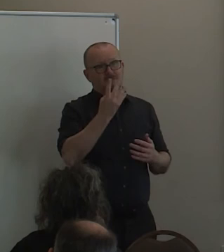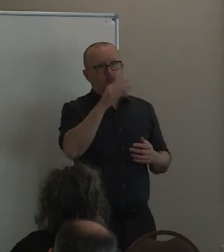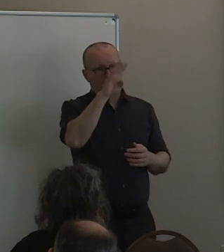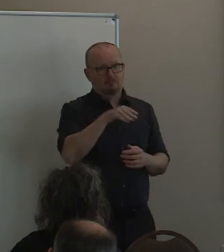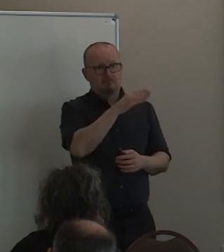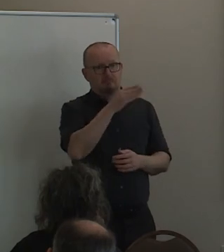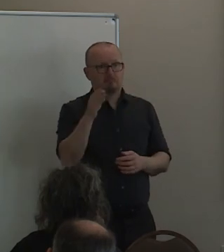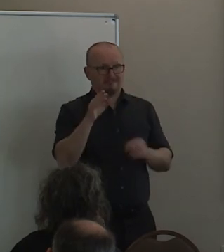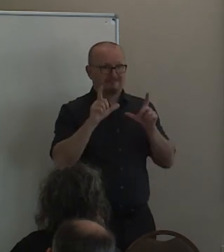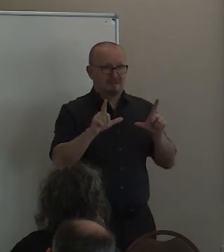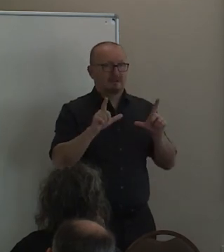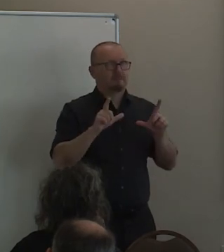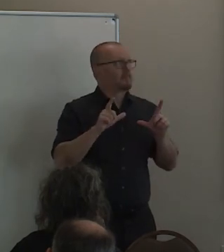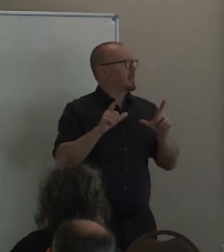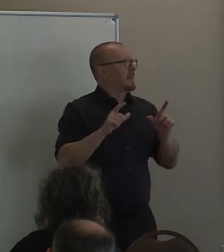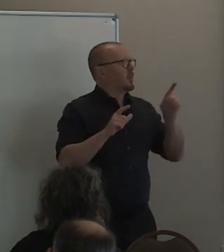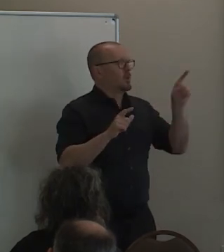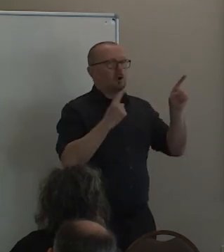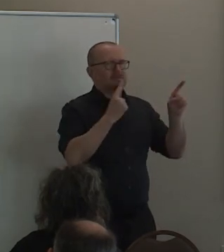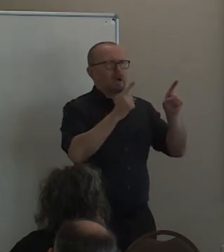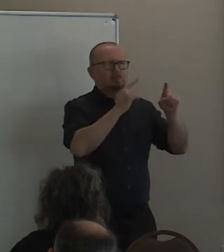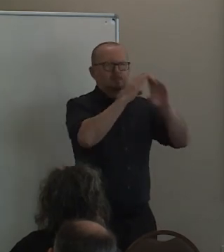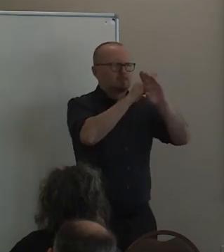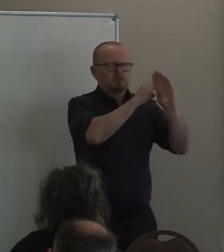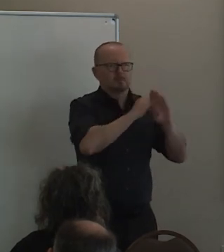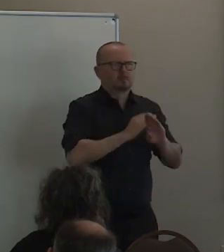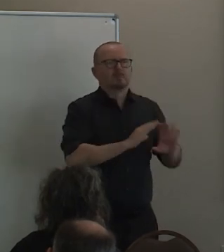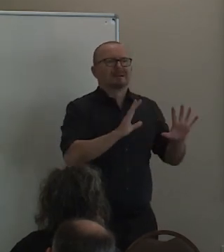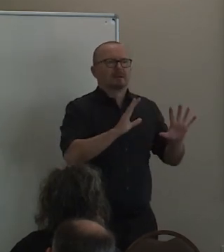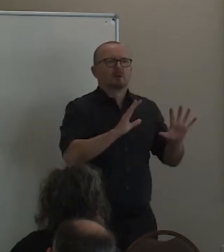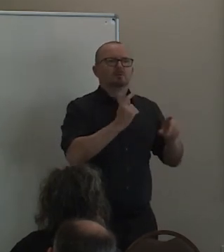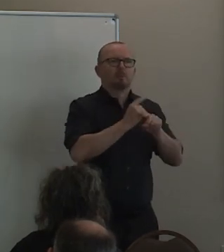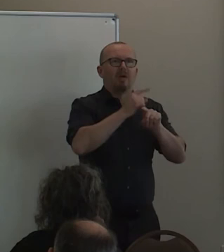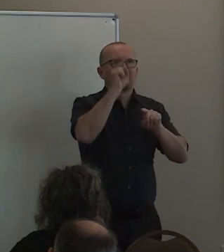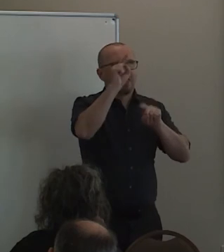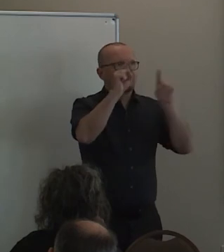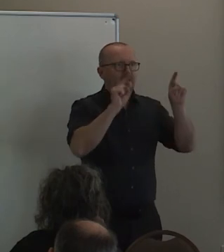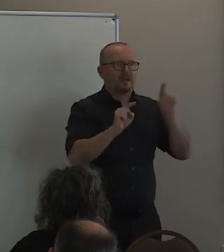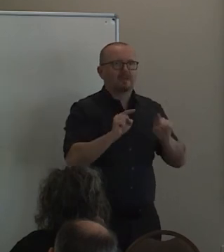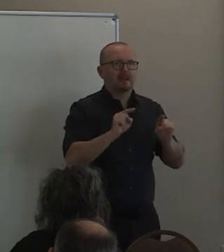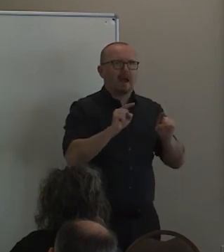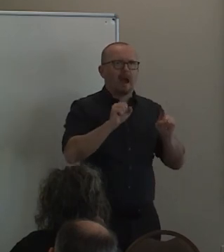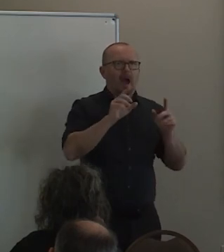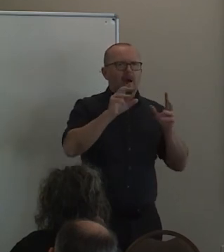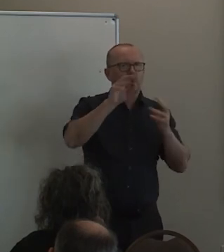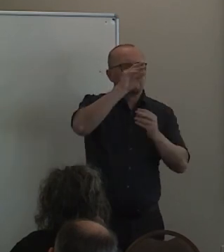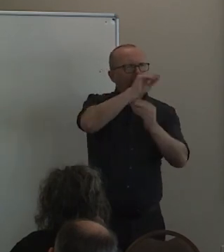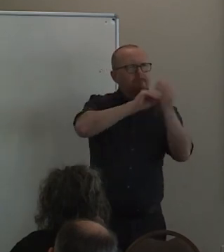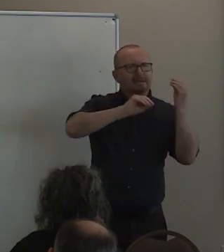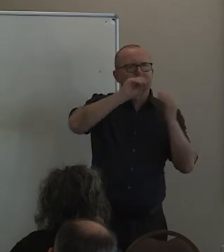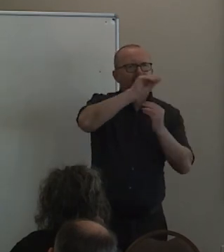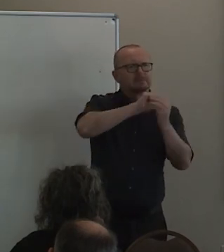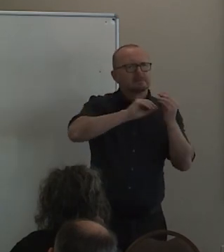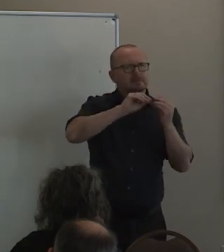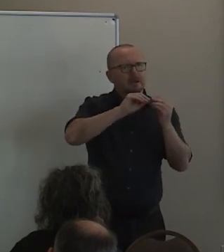less about saying, no, we have to do this thing up here, than saying, well, what's the mix of the different things we're doing and how can we kind of fit those